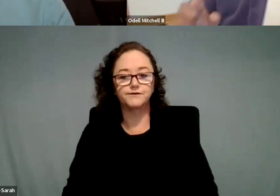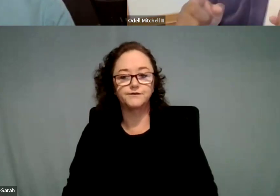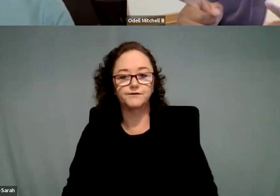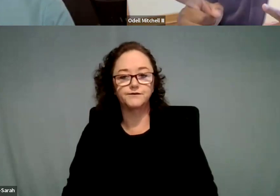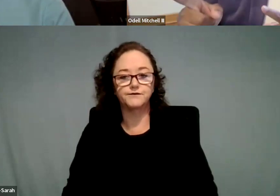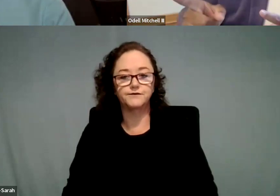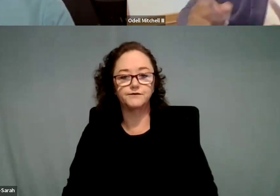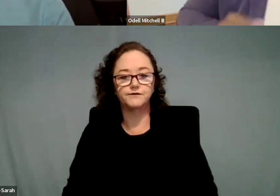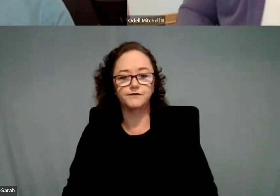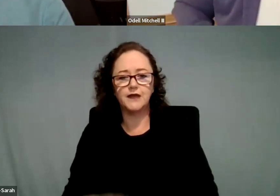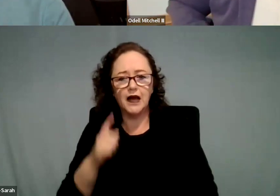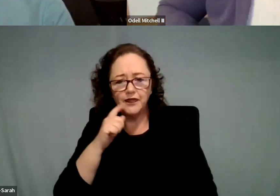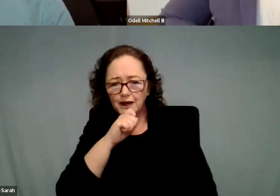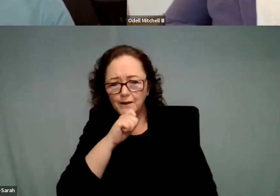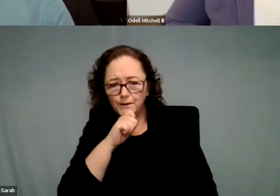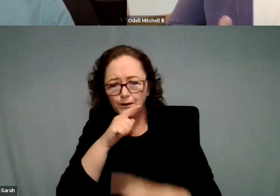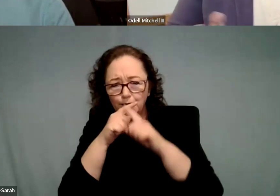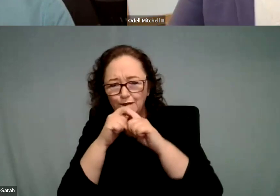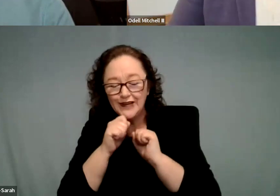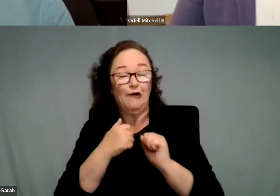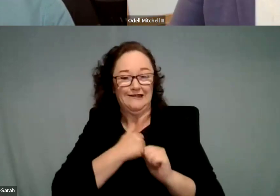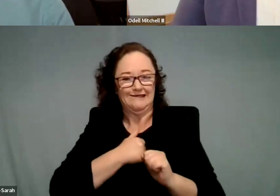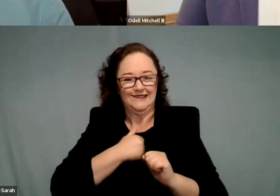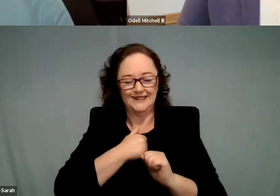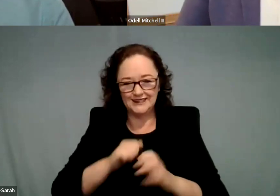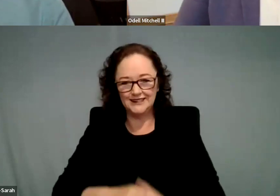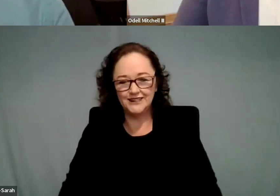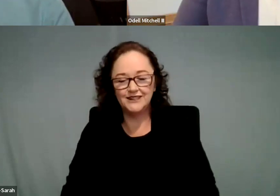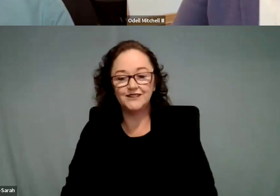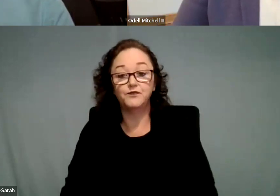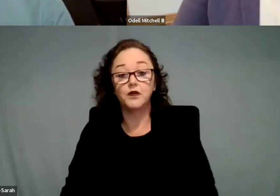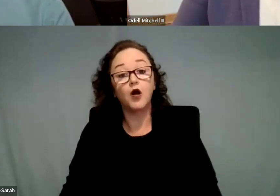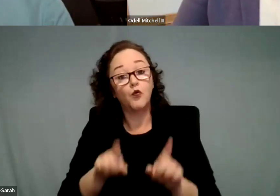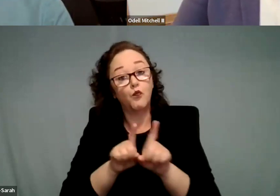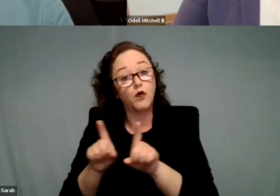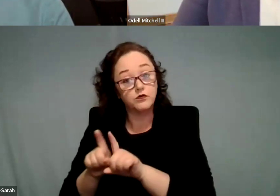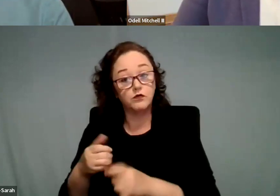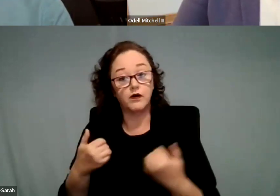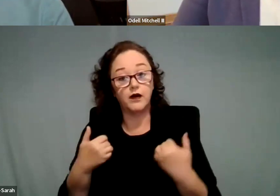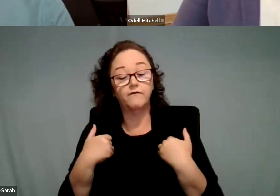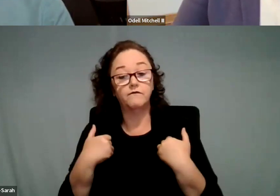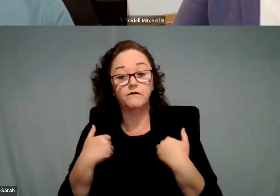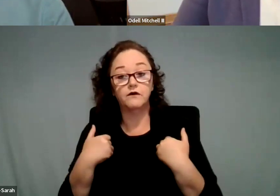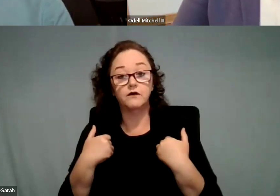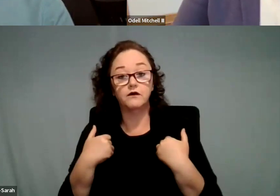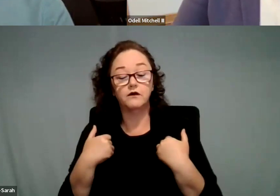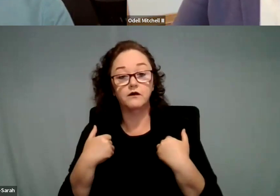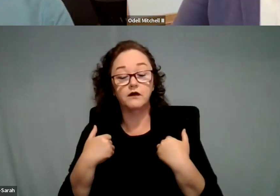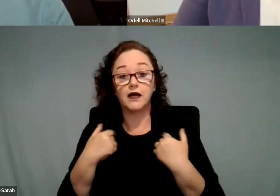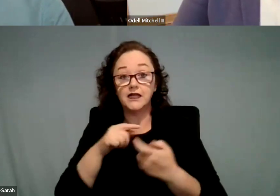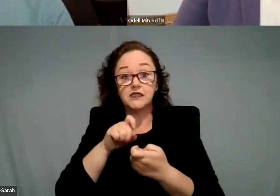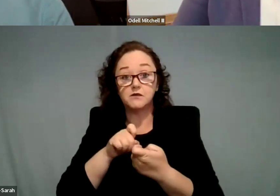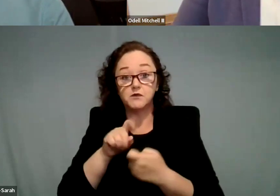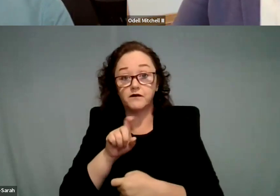Jess, I think you're muted. Great. Oh, yeah. Thank you, Chris. I appreciate that. We also have, a specific question